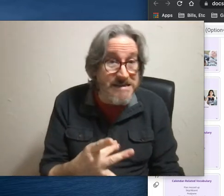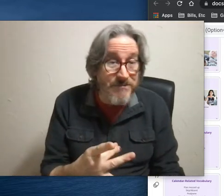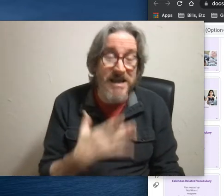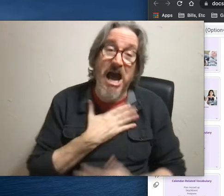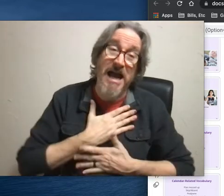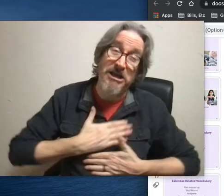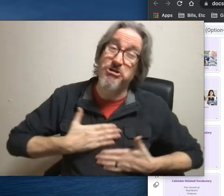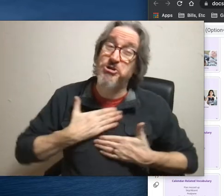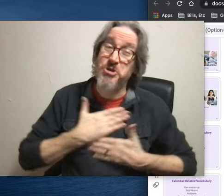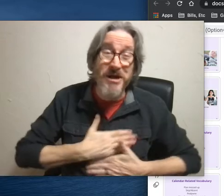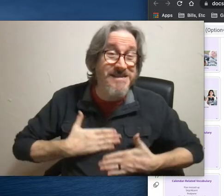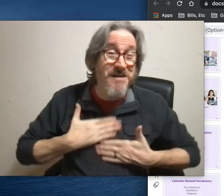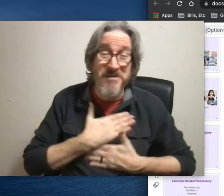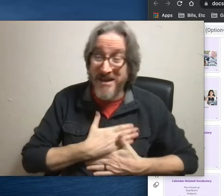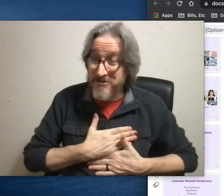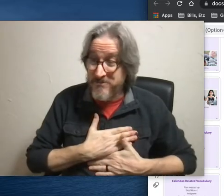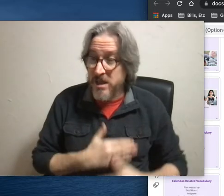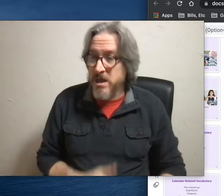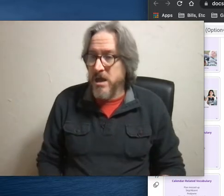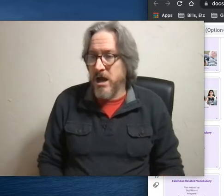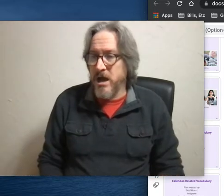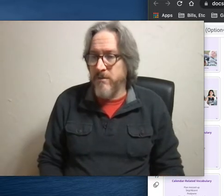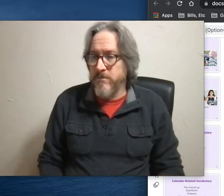like something. I enjoy something.